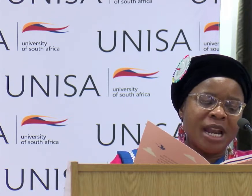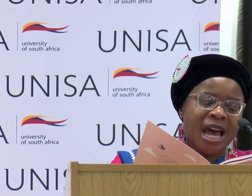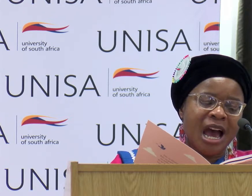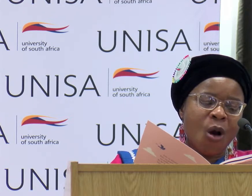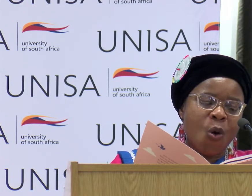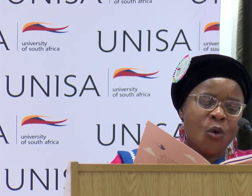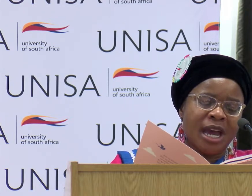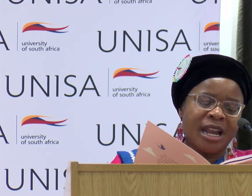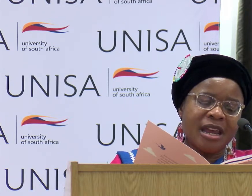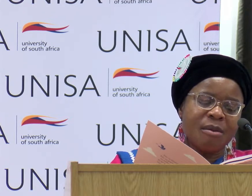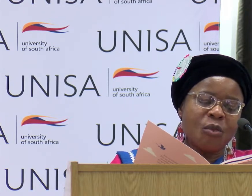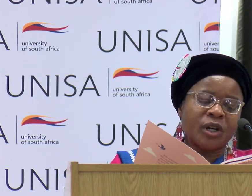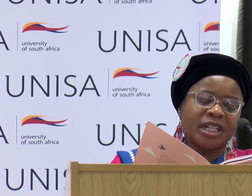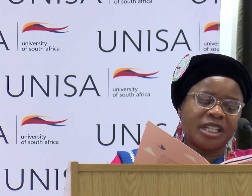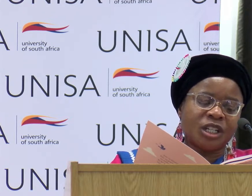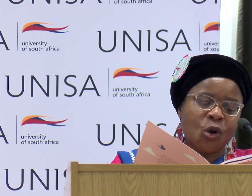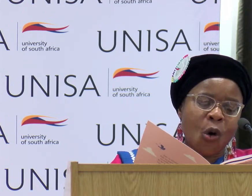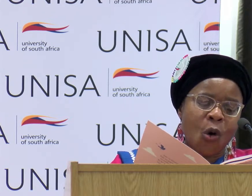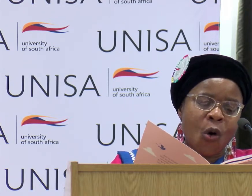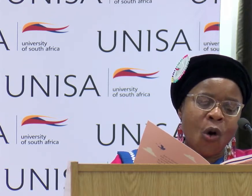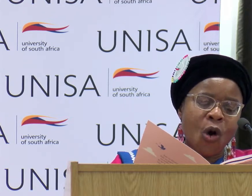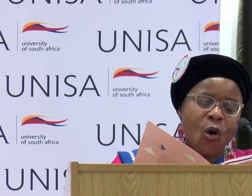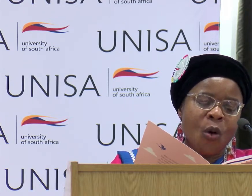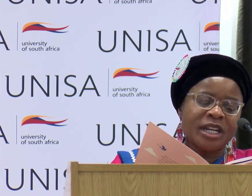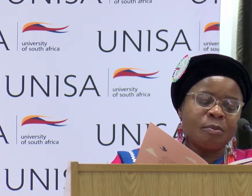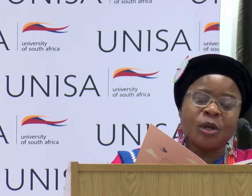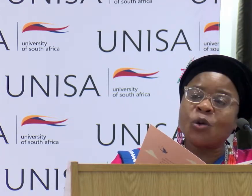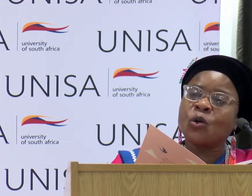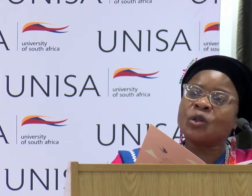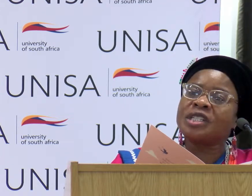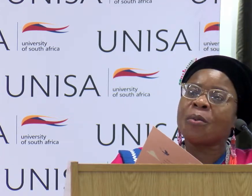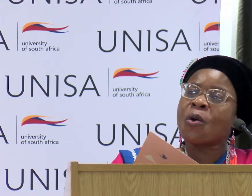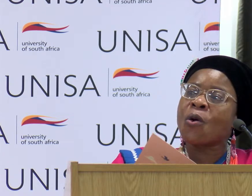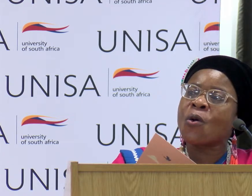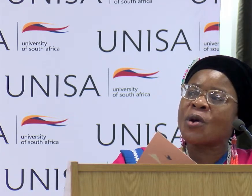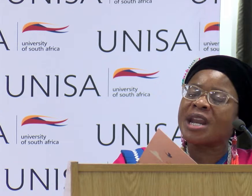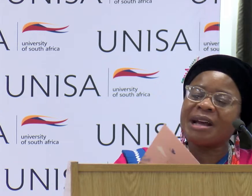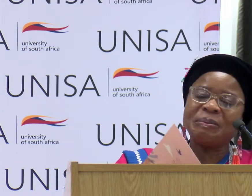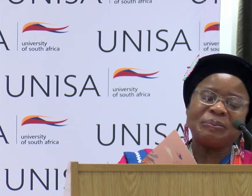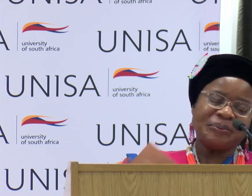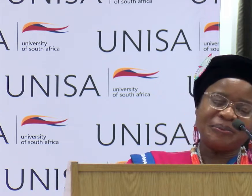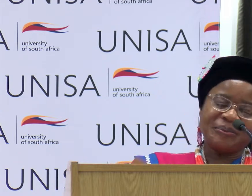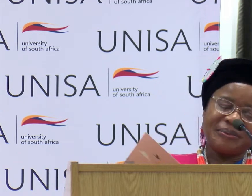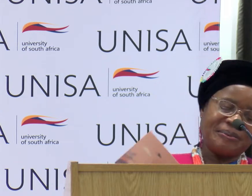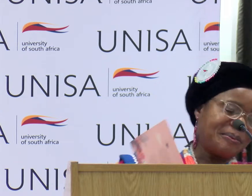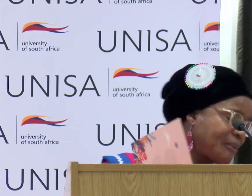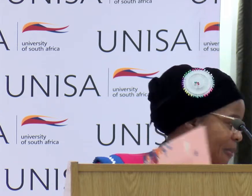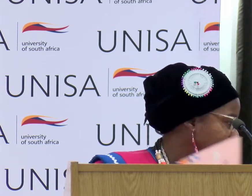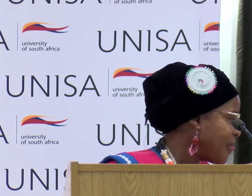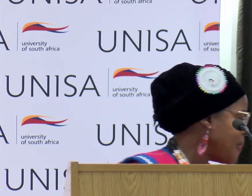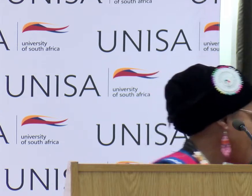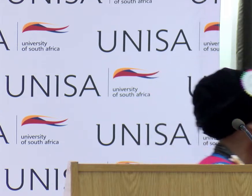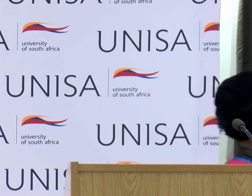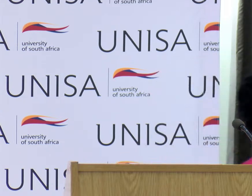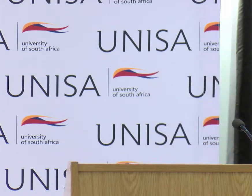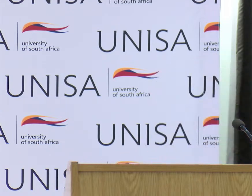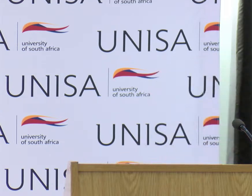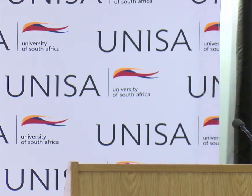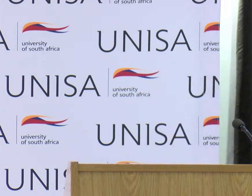ba opela go ya le morethitho wa dipelo tša bona.